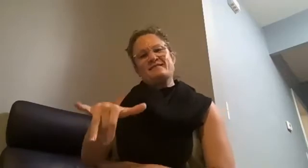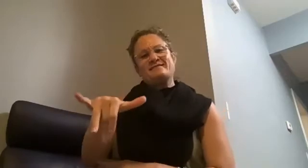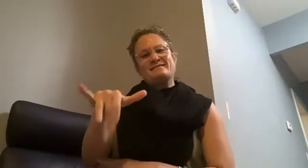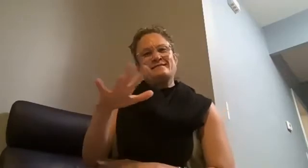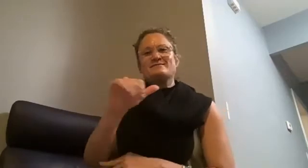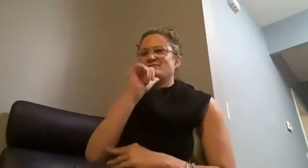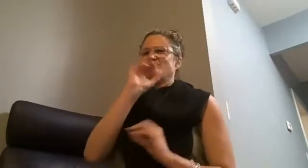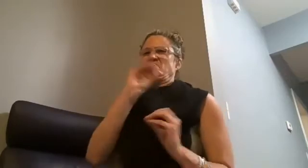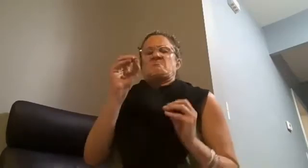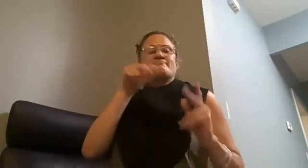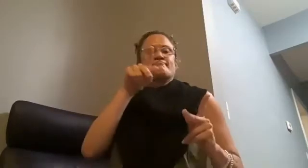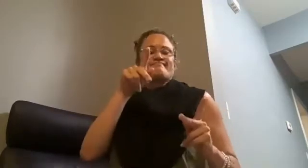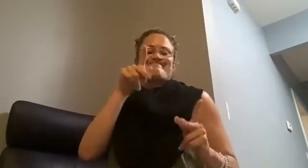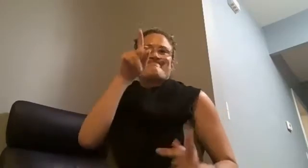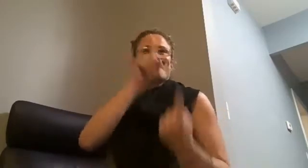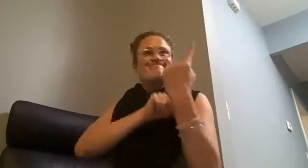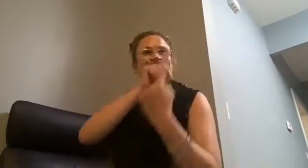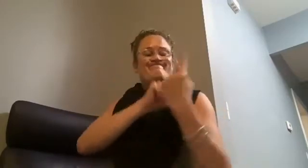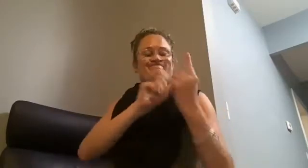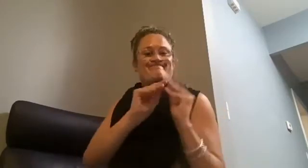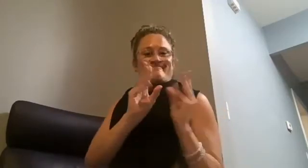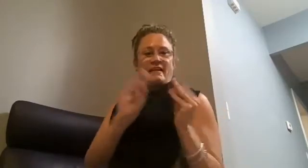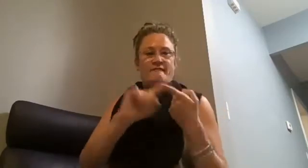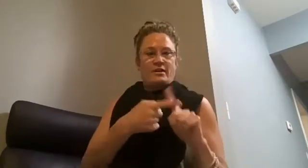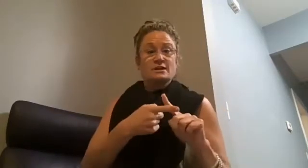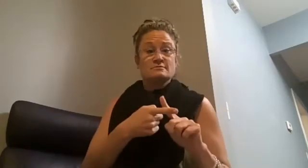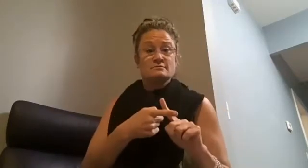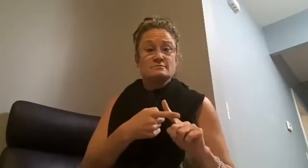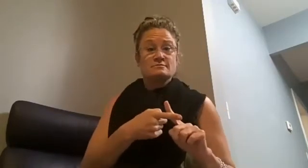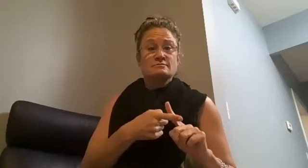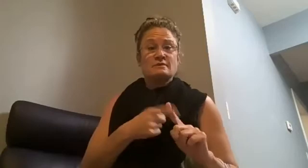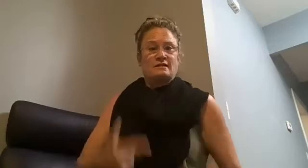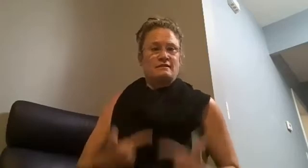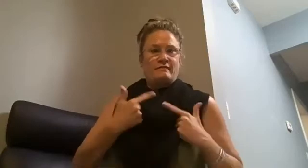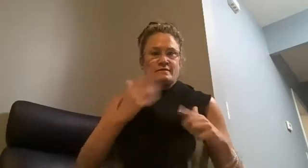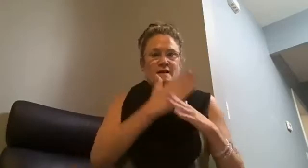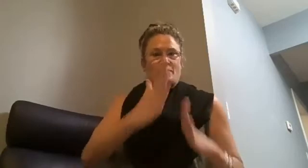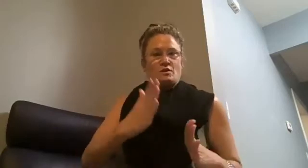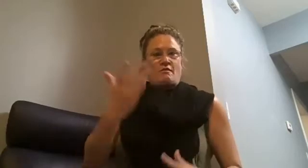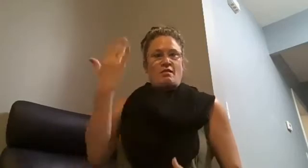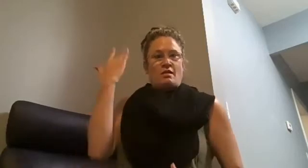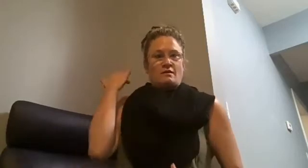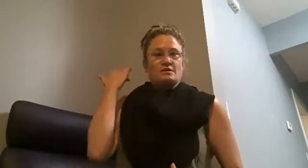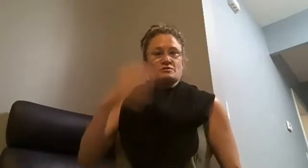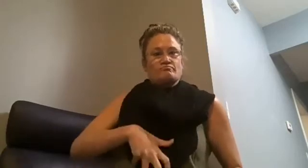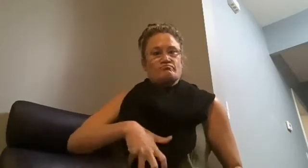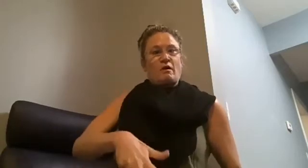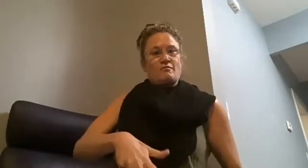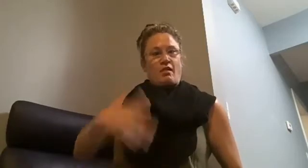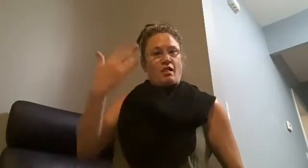meetings. And we have a friend that did live in this neighborhood years back. And at that time, she was pregnant. And we were talking, and